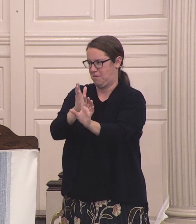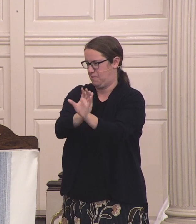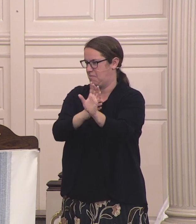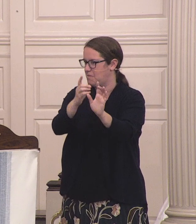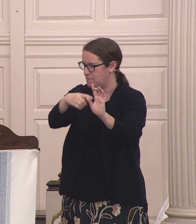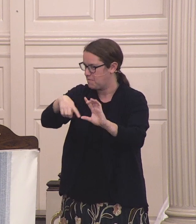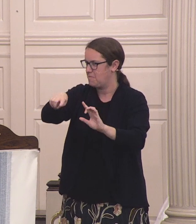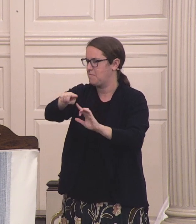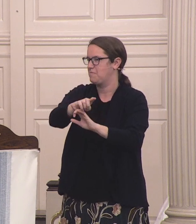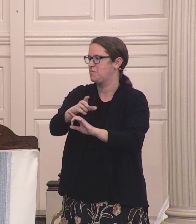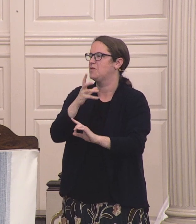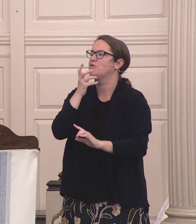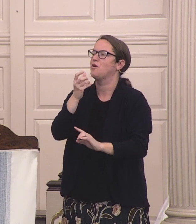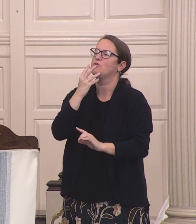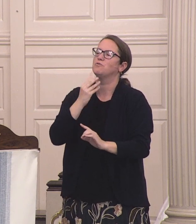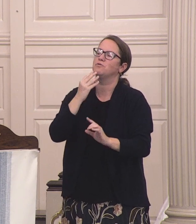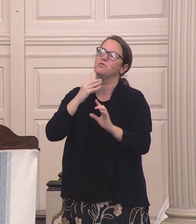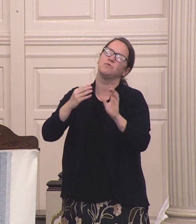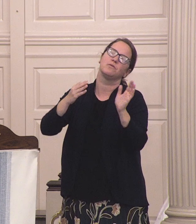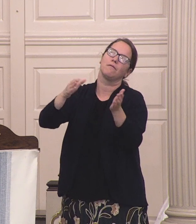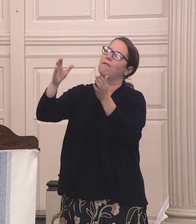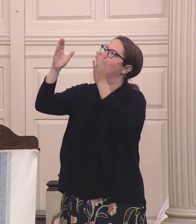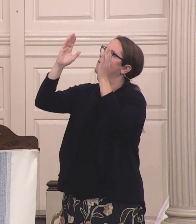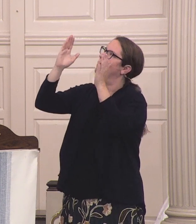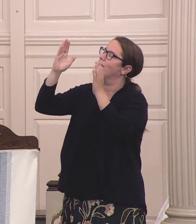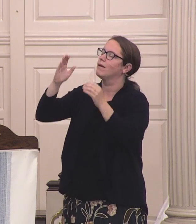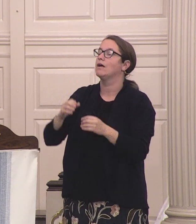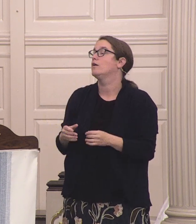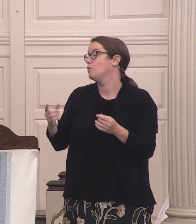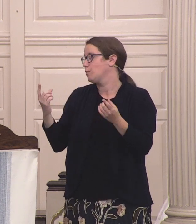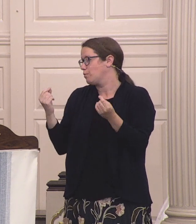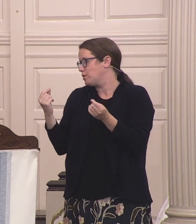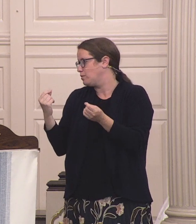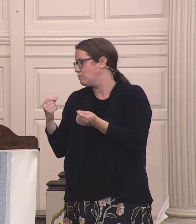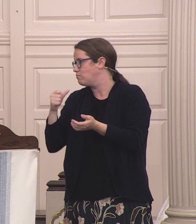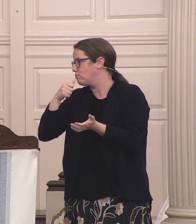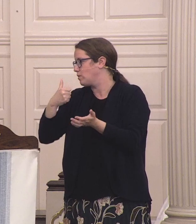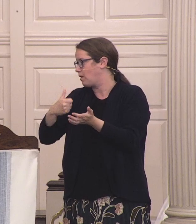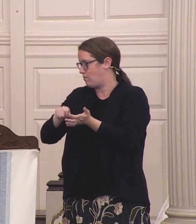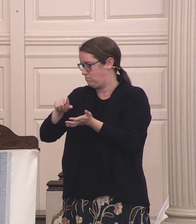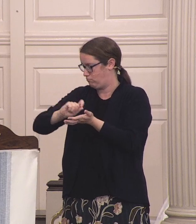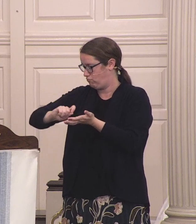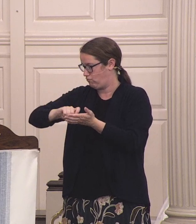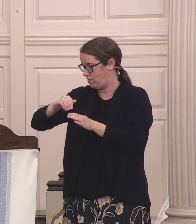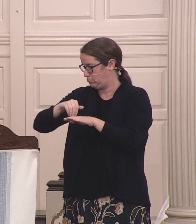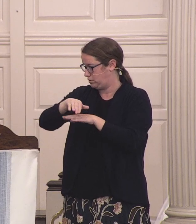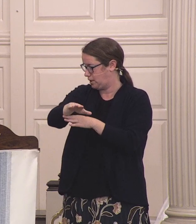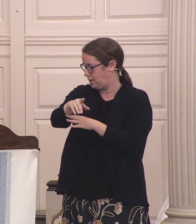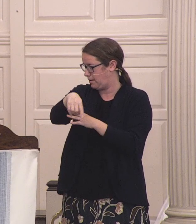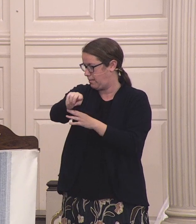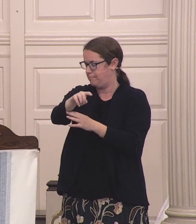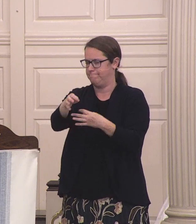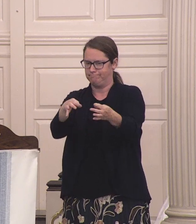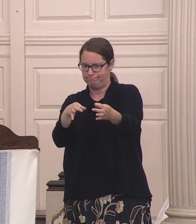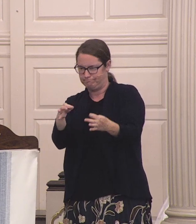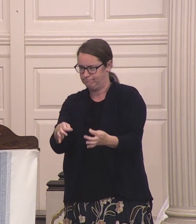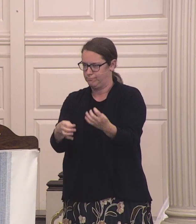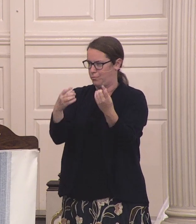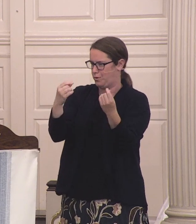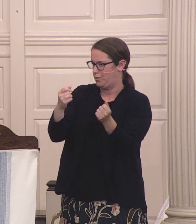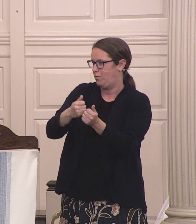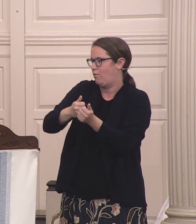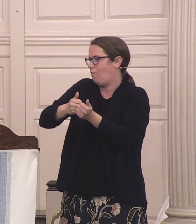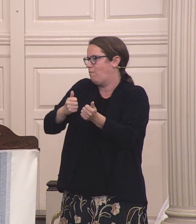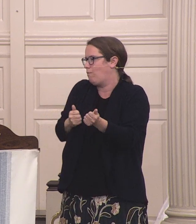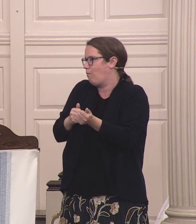God, but tell them by letter to avoid pollution from idols, unlawful